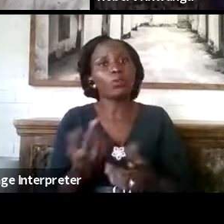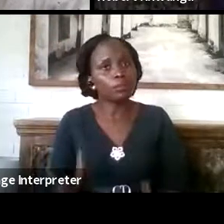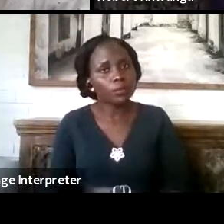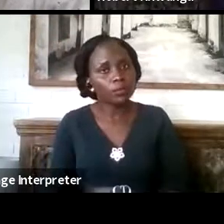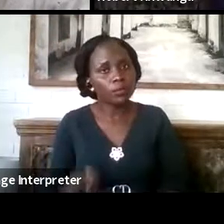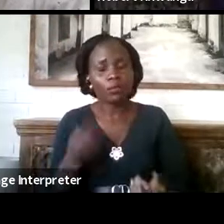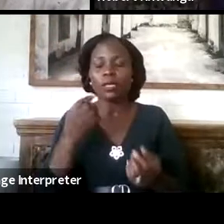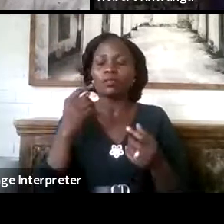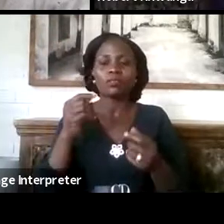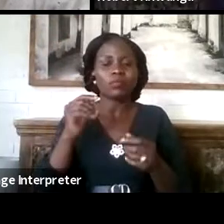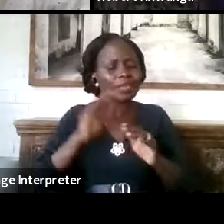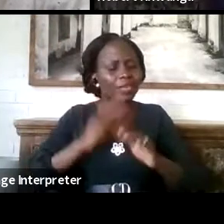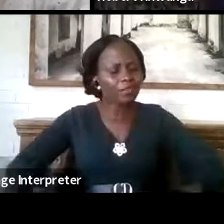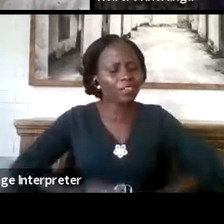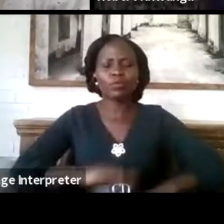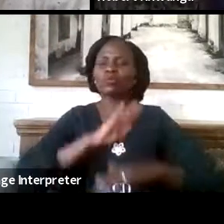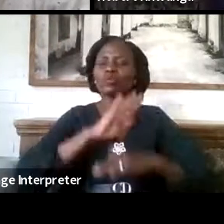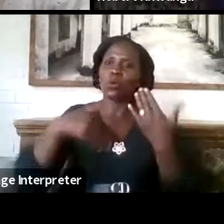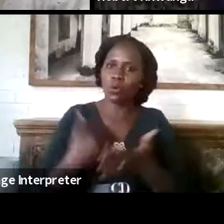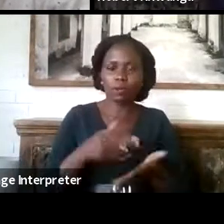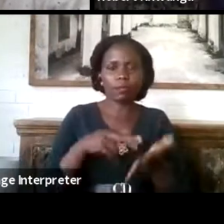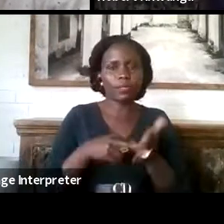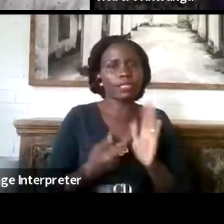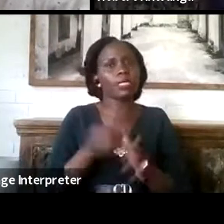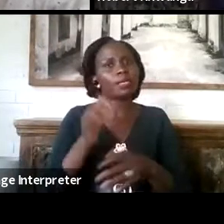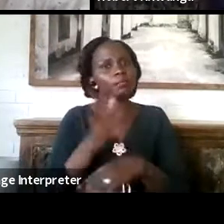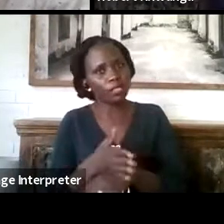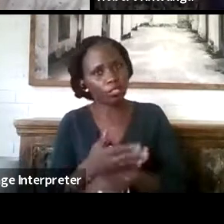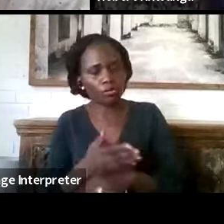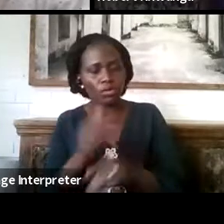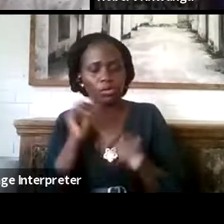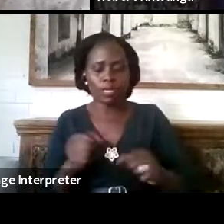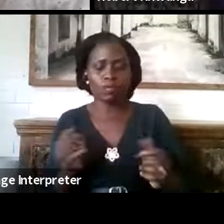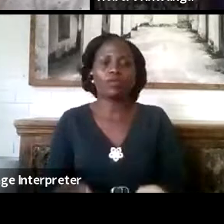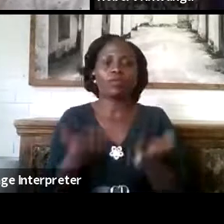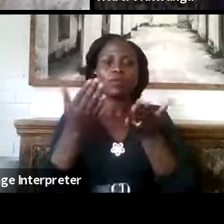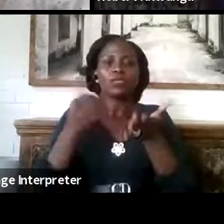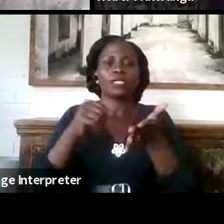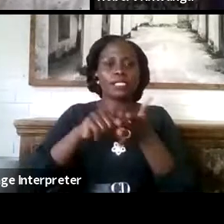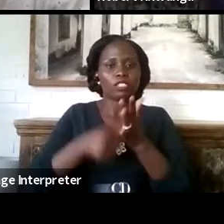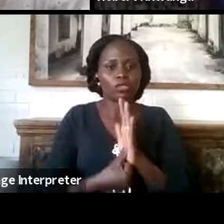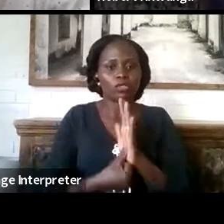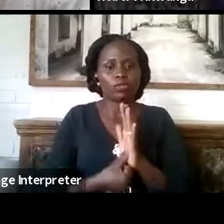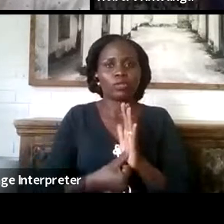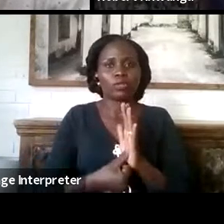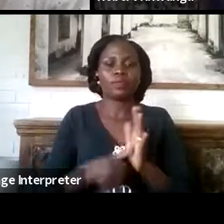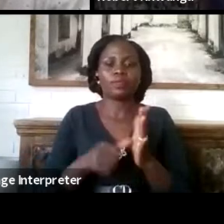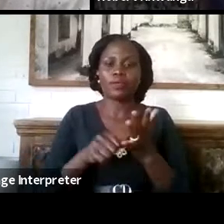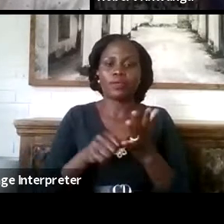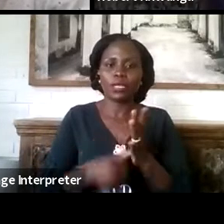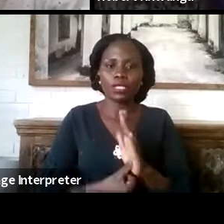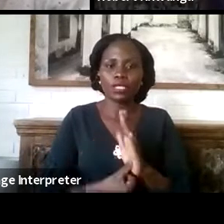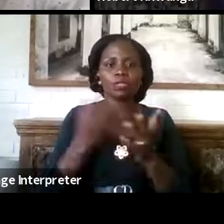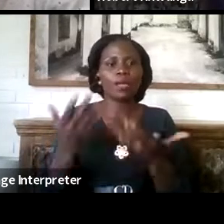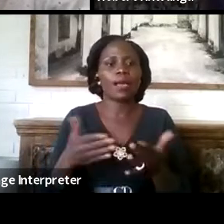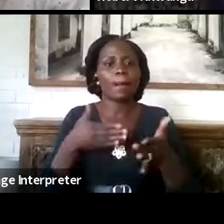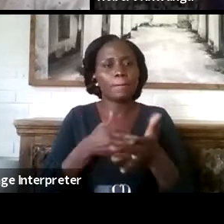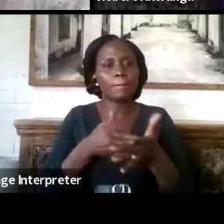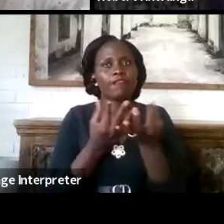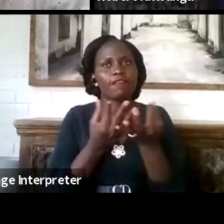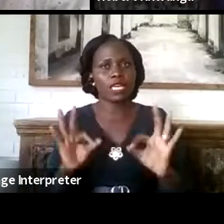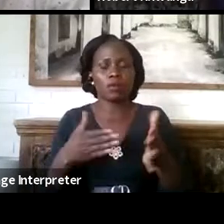I think as a ministry, we want to promote the issue of a barrier-free environment that can allow people